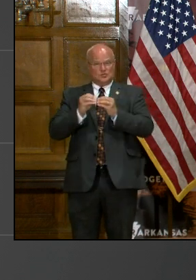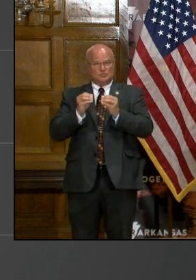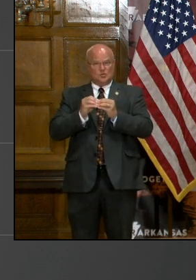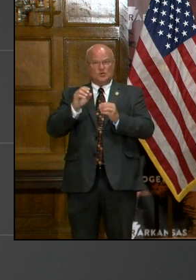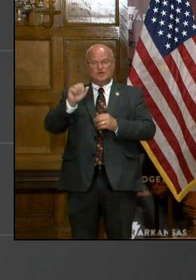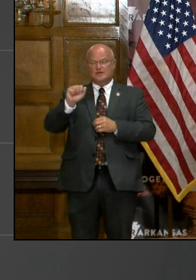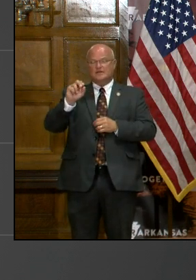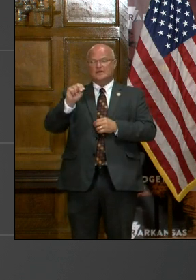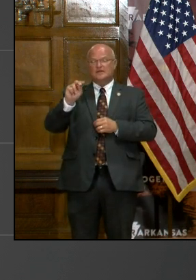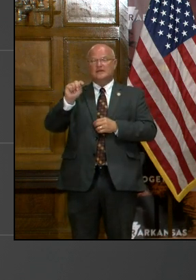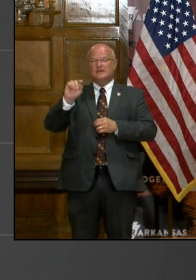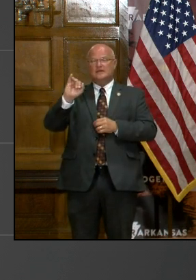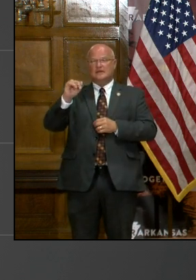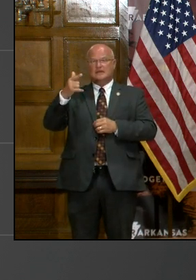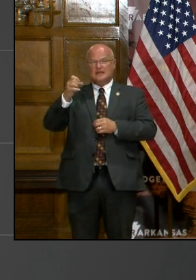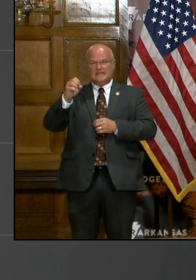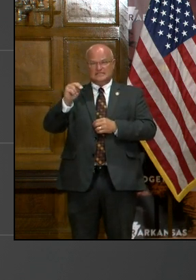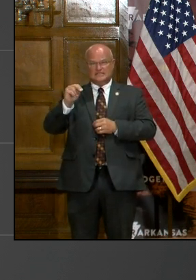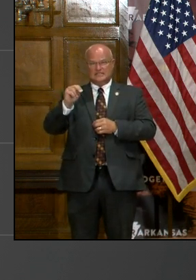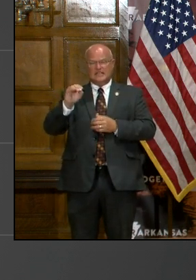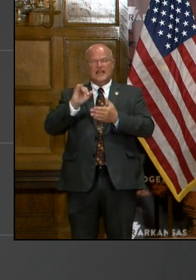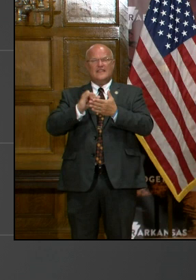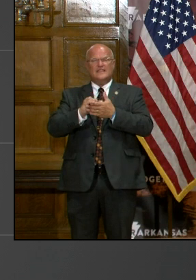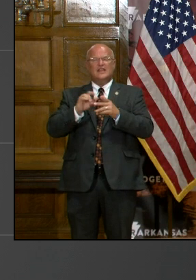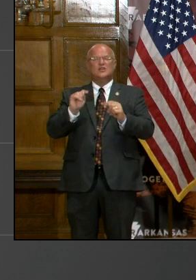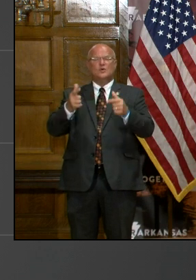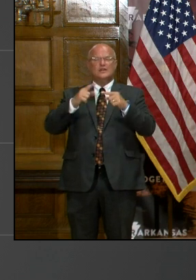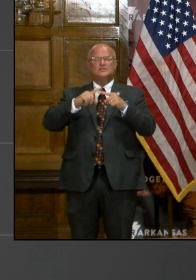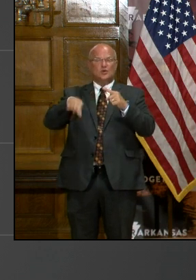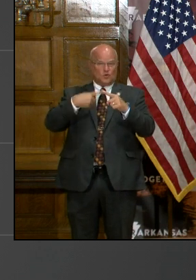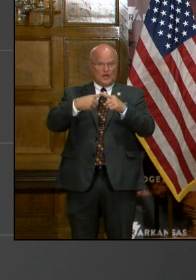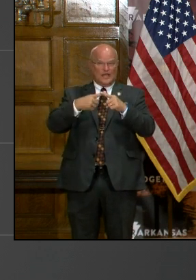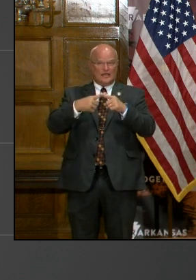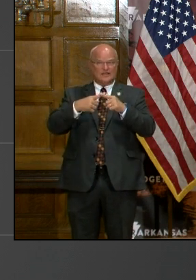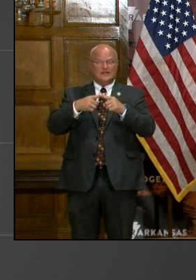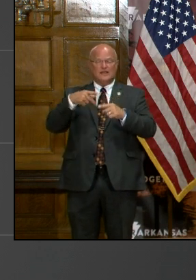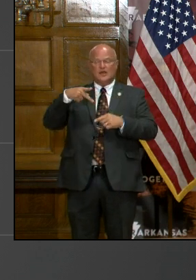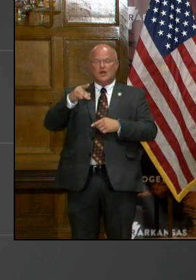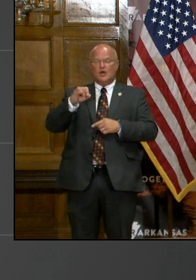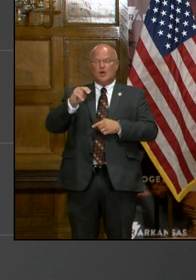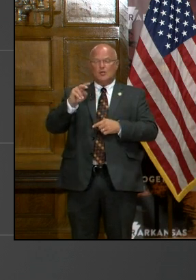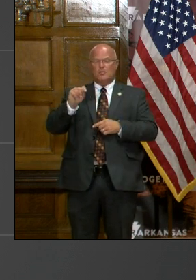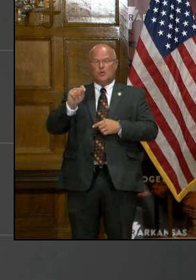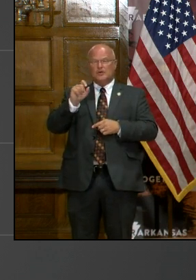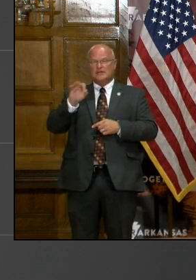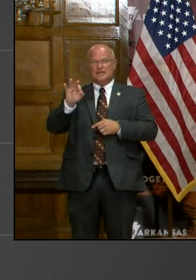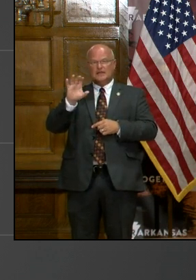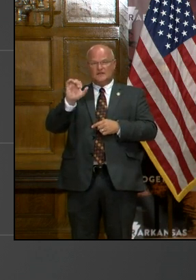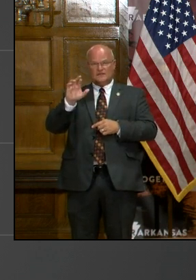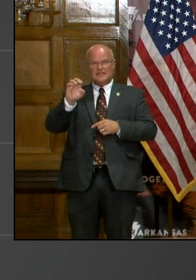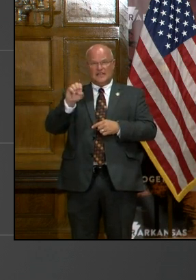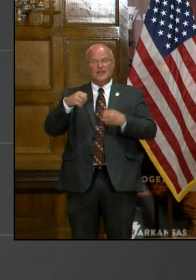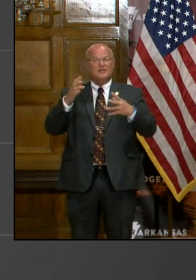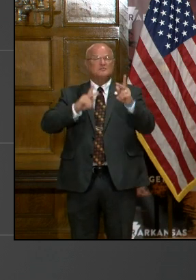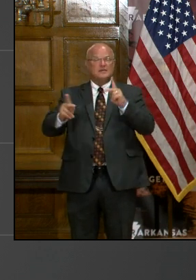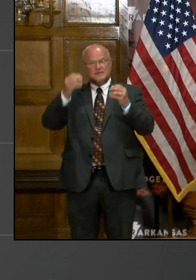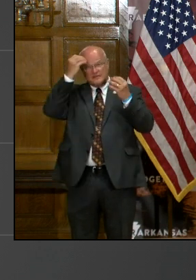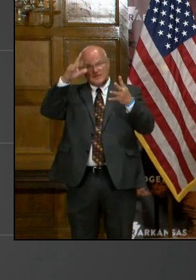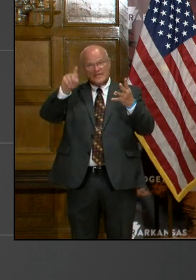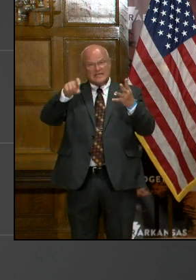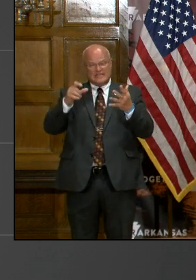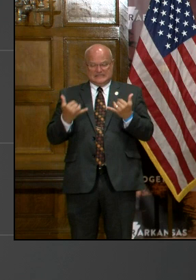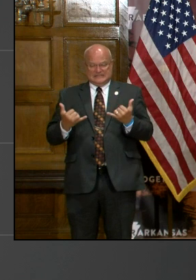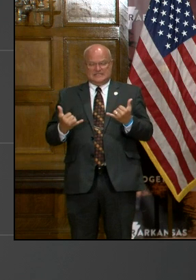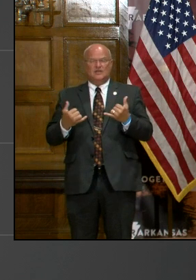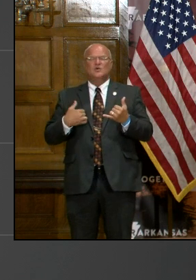more antigen tests that are point of care, that are quick turnaround, that gives people the information they need very quickly. We'll have